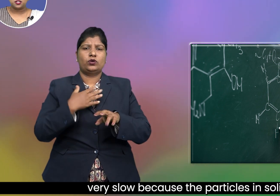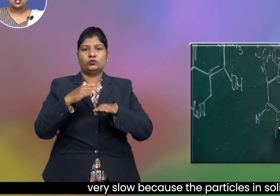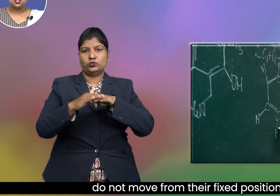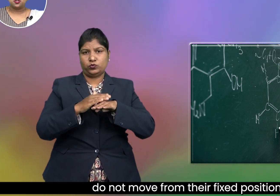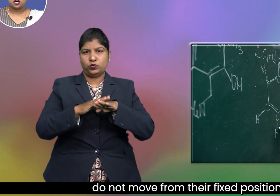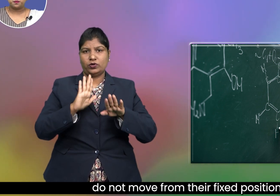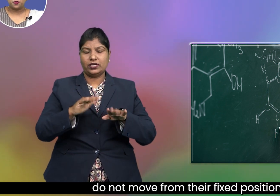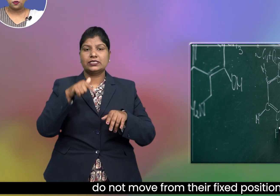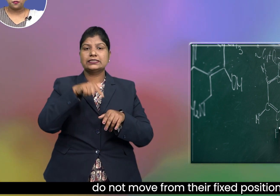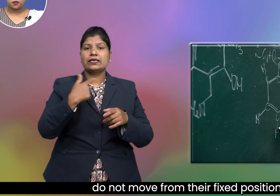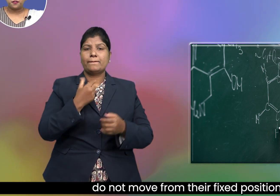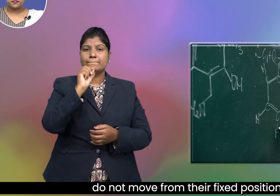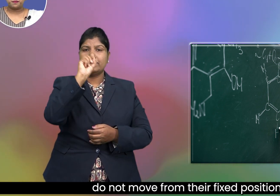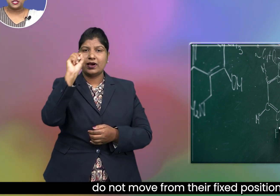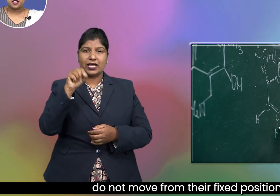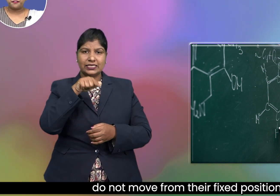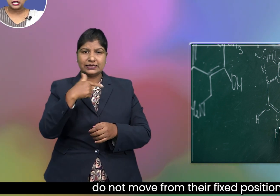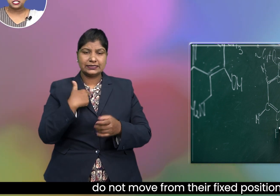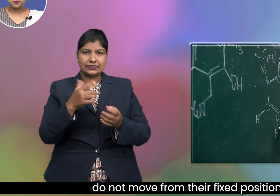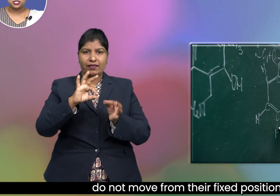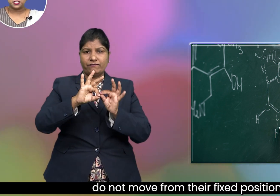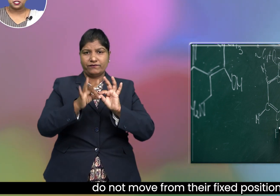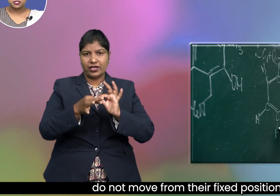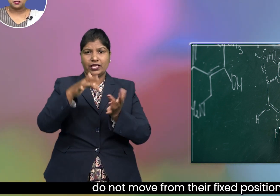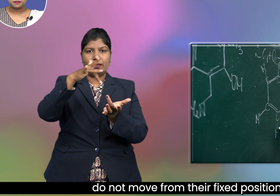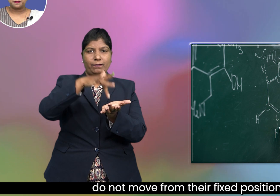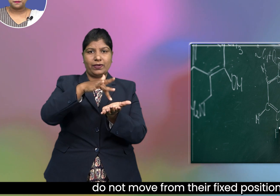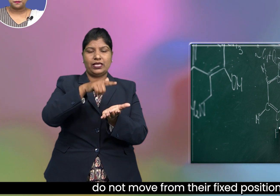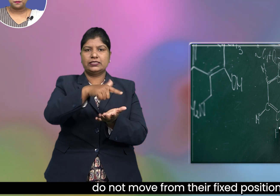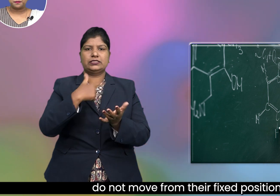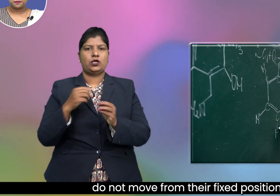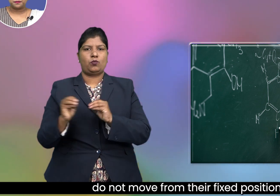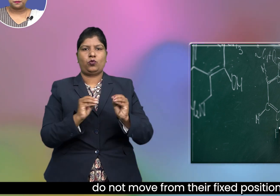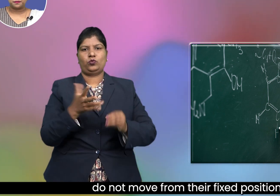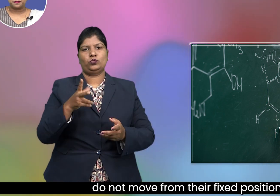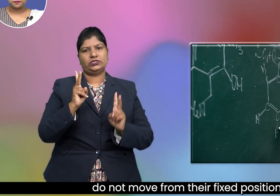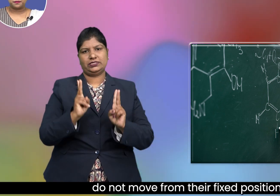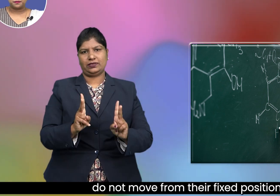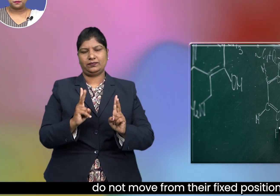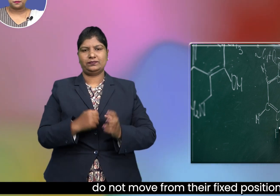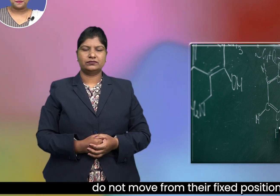solids do not move from their fixed positions.